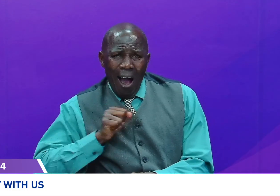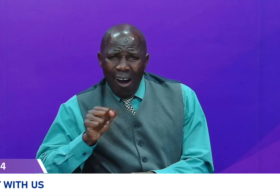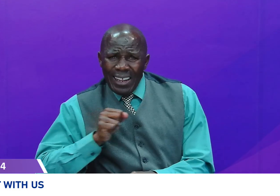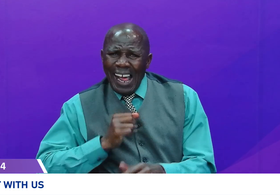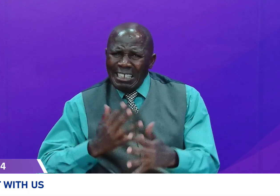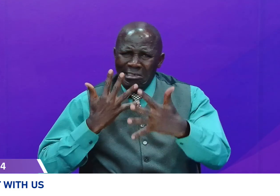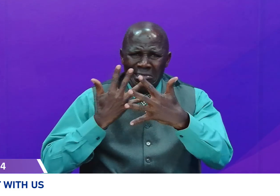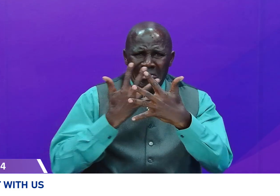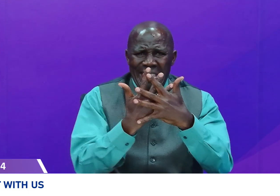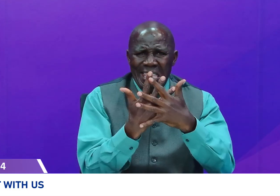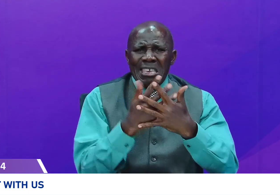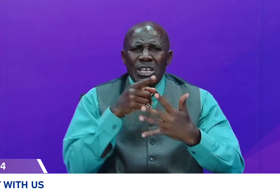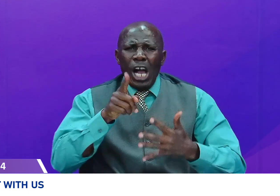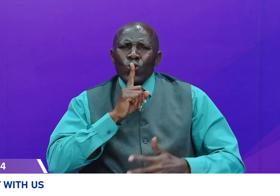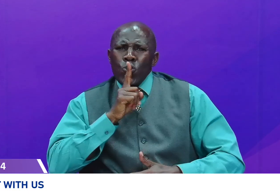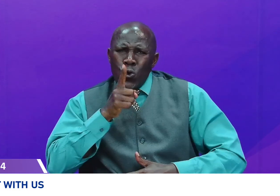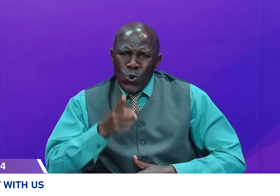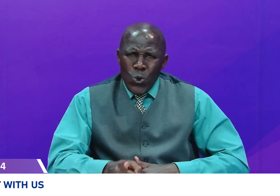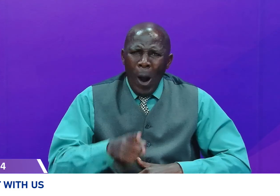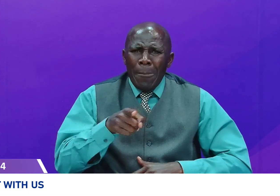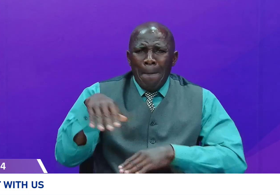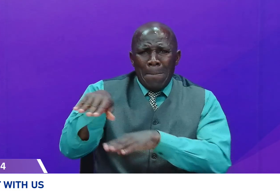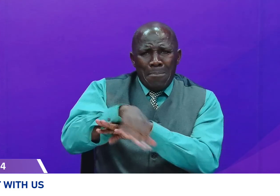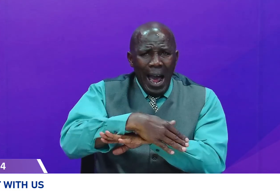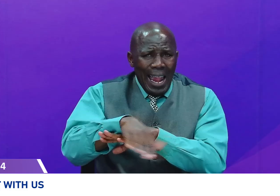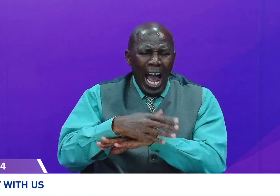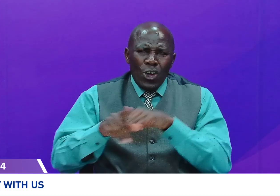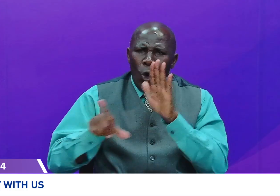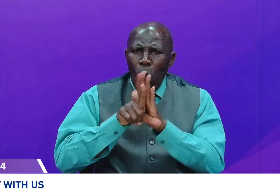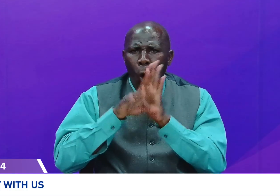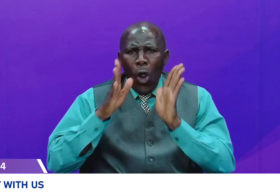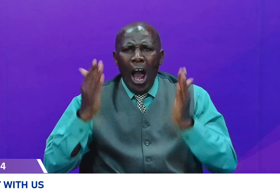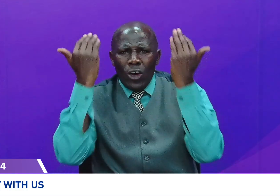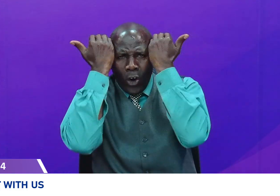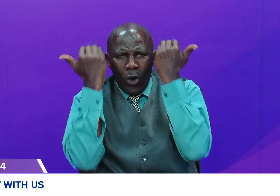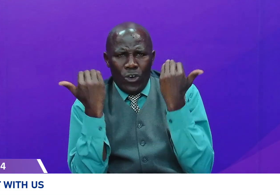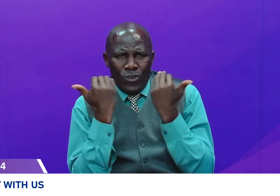crime. In a recent led Buruburu-based officers,